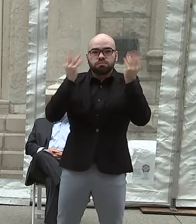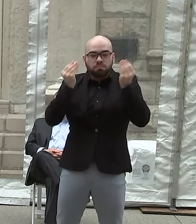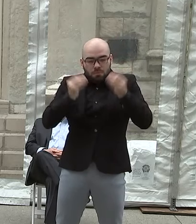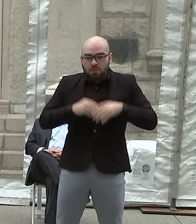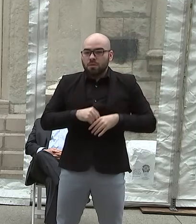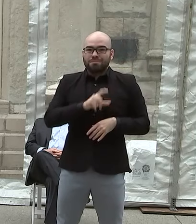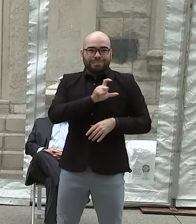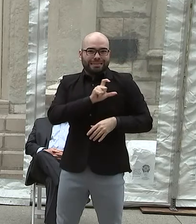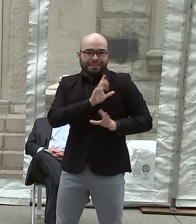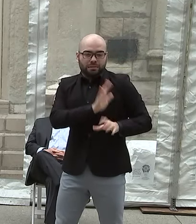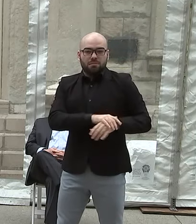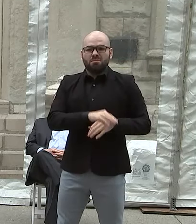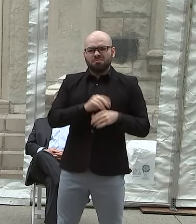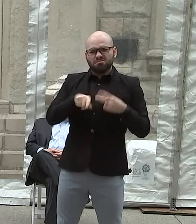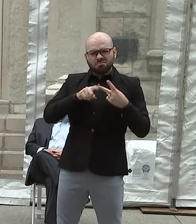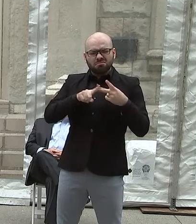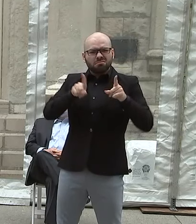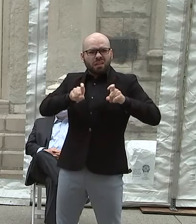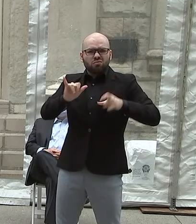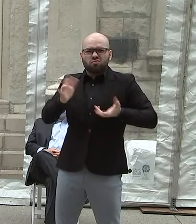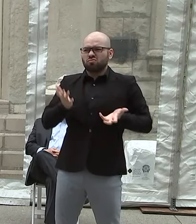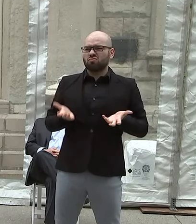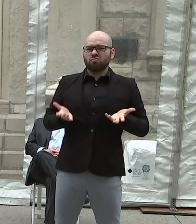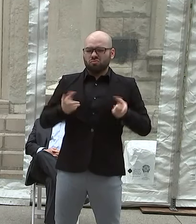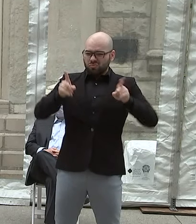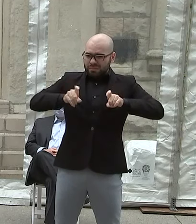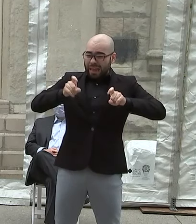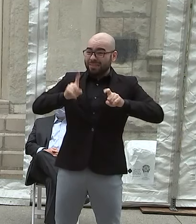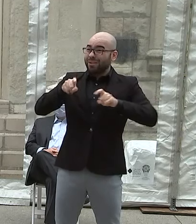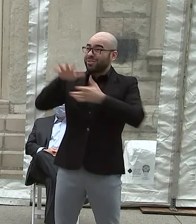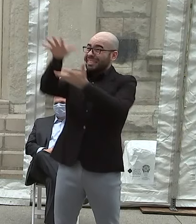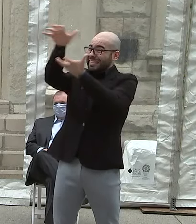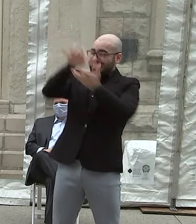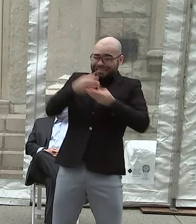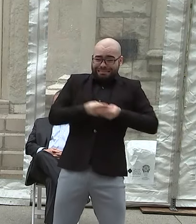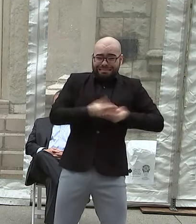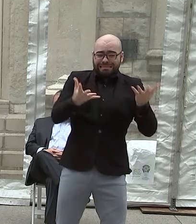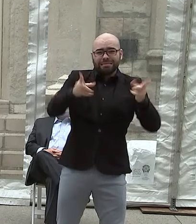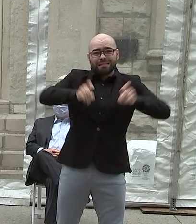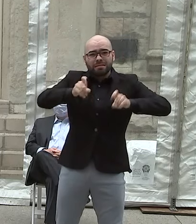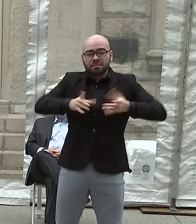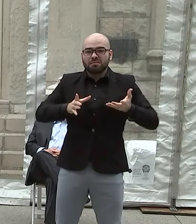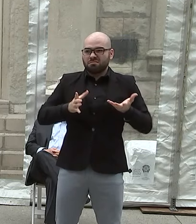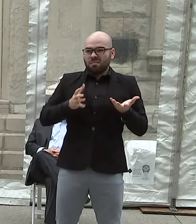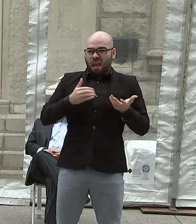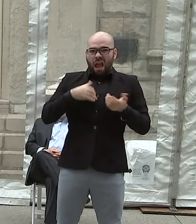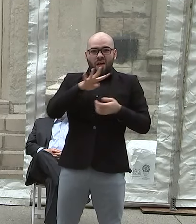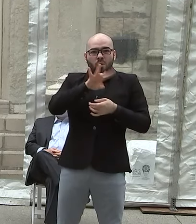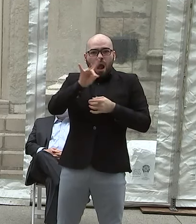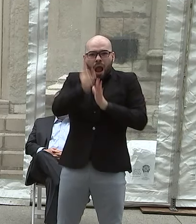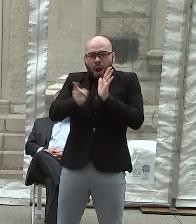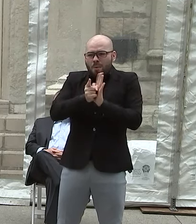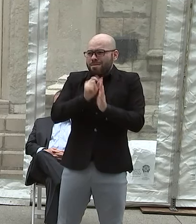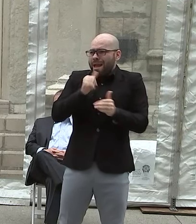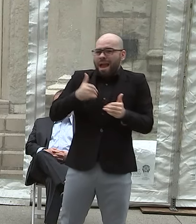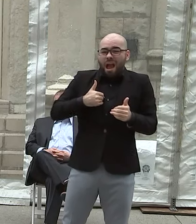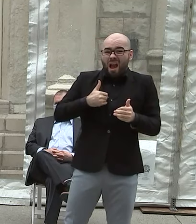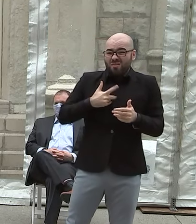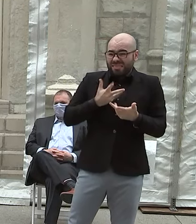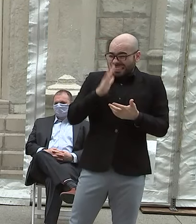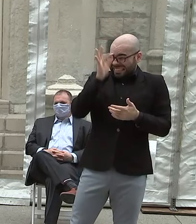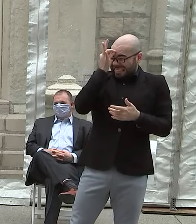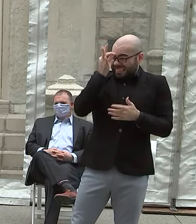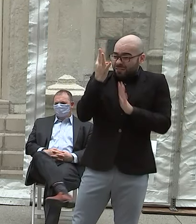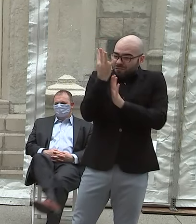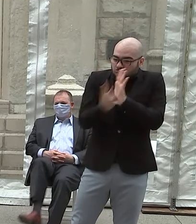able to expand the testing across the city, we don't have 48 hours. We barely have 4 hours.